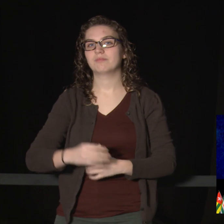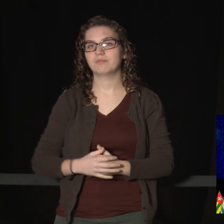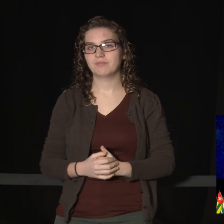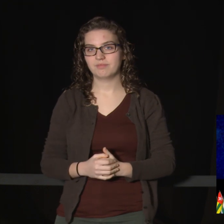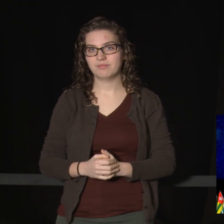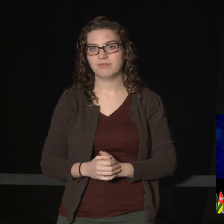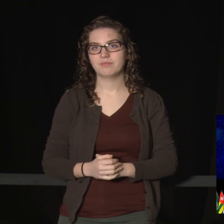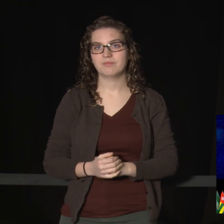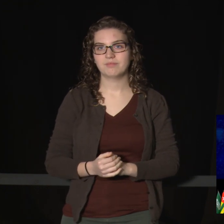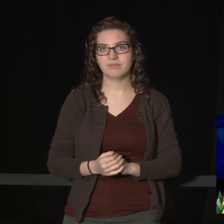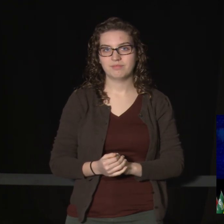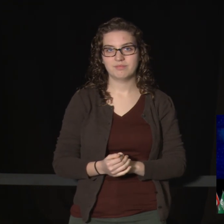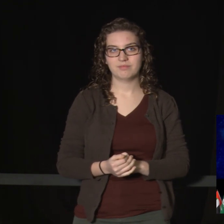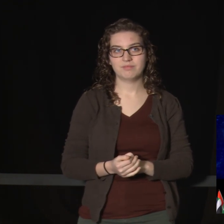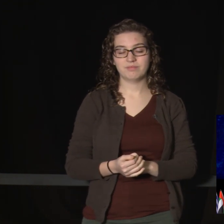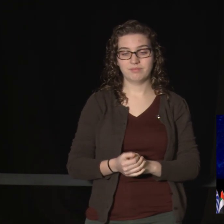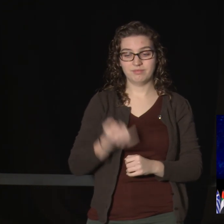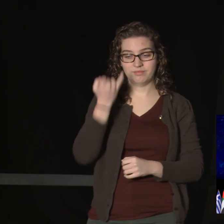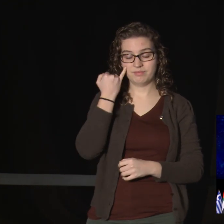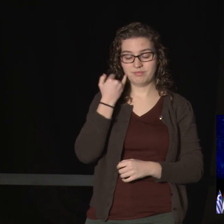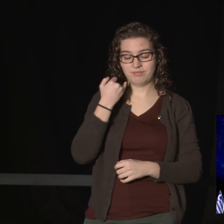If we stop to fix,